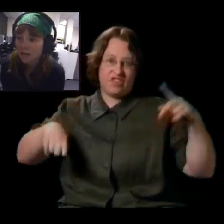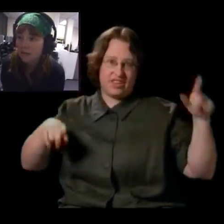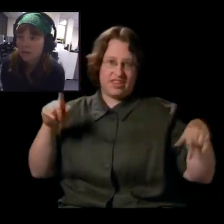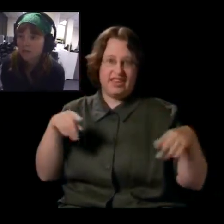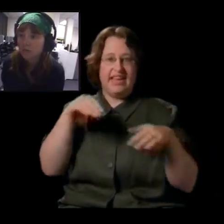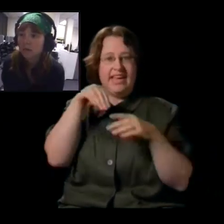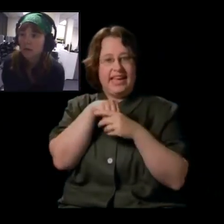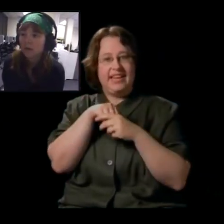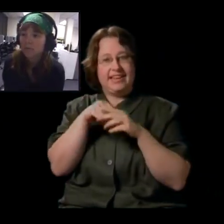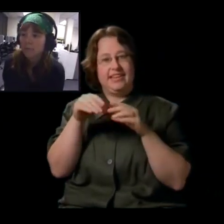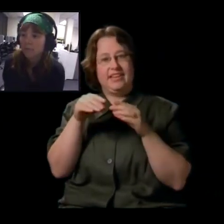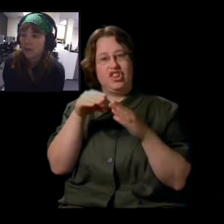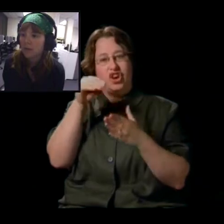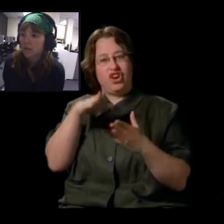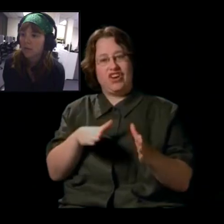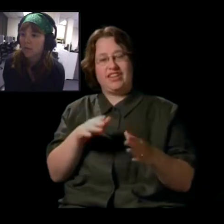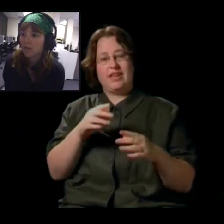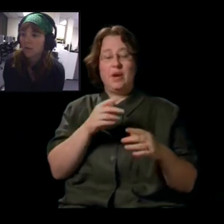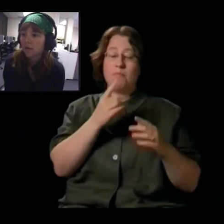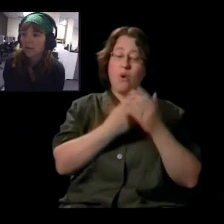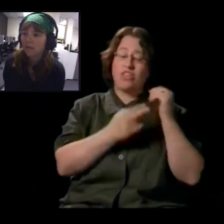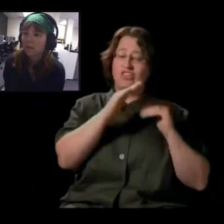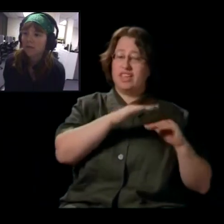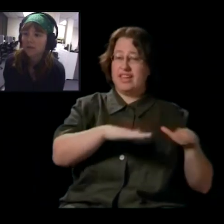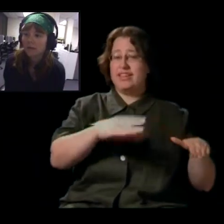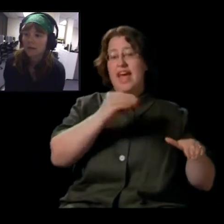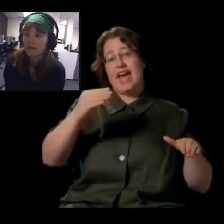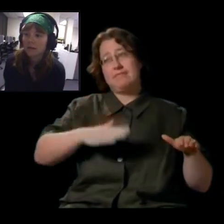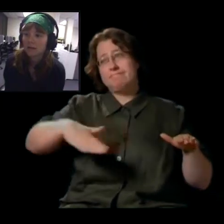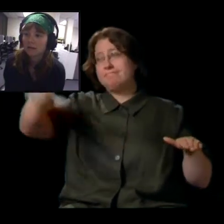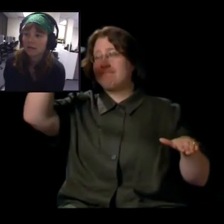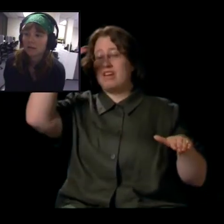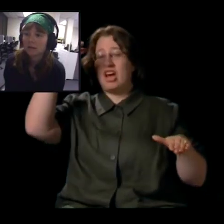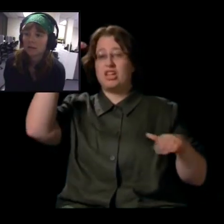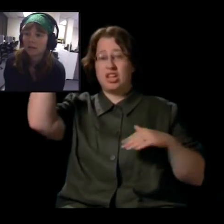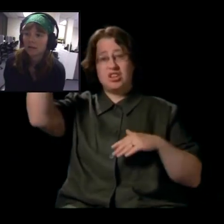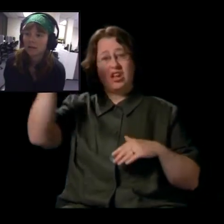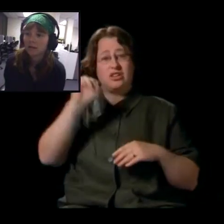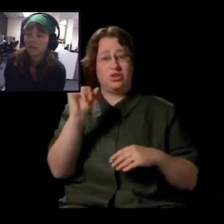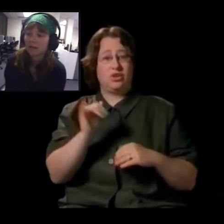way to inform people of the differences,